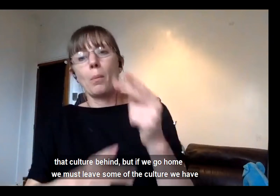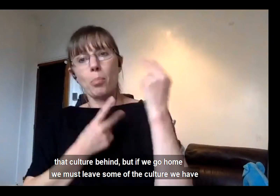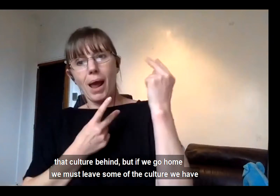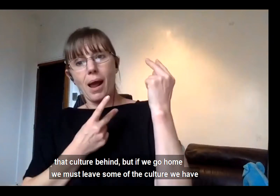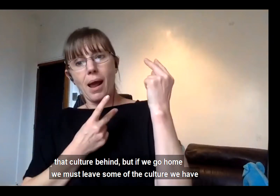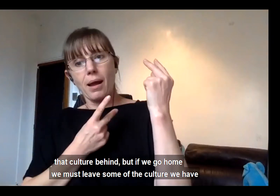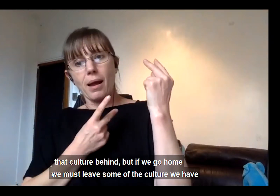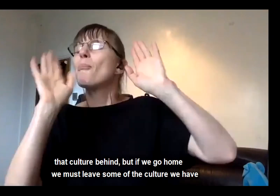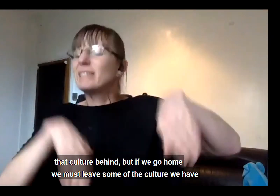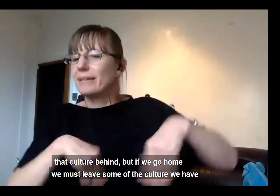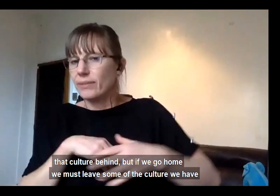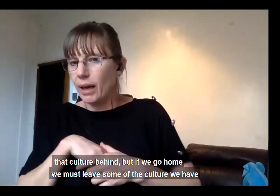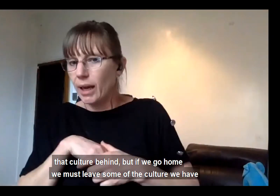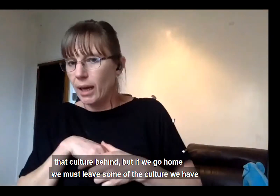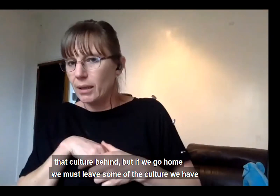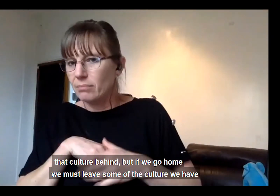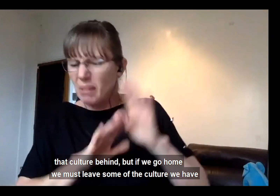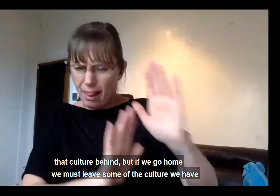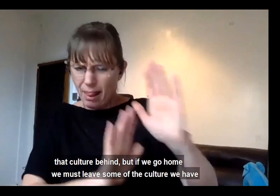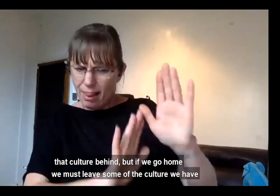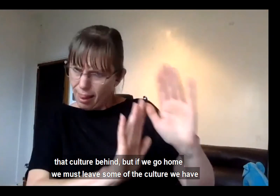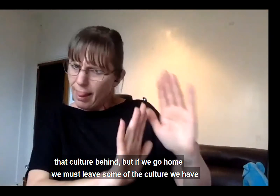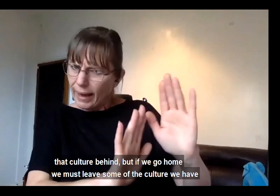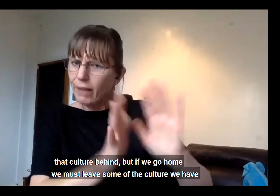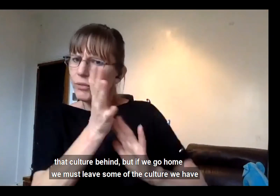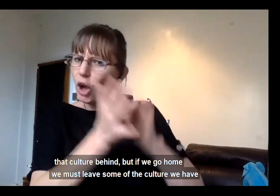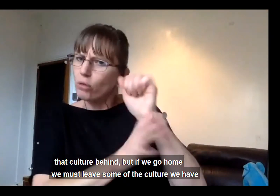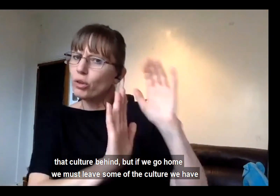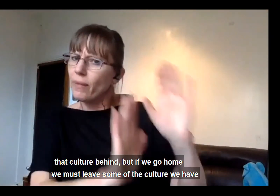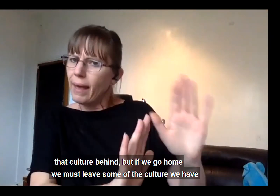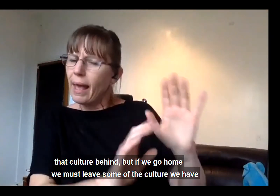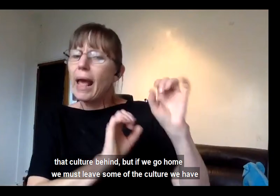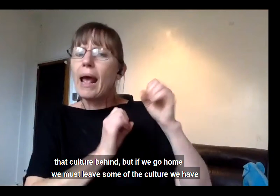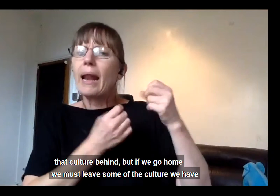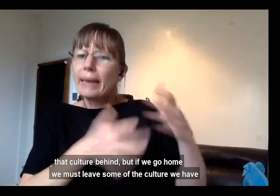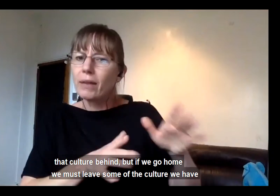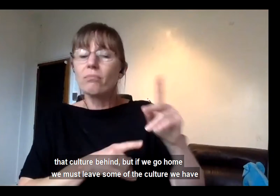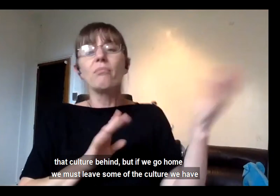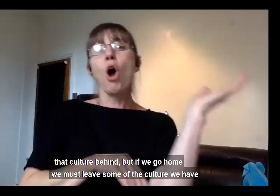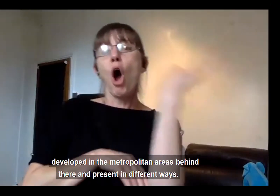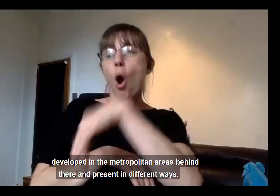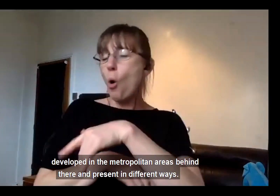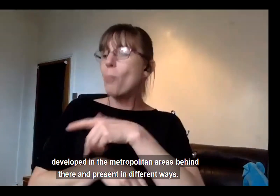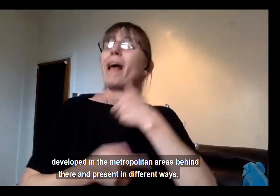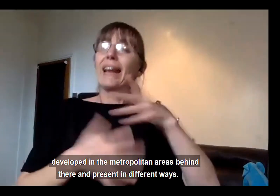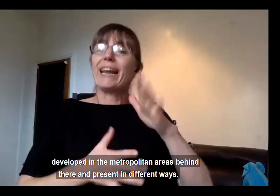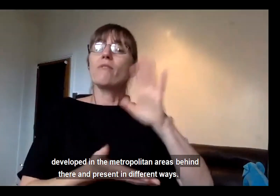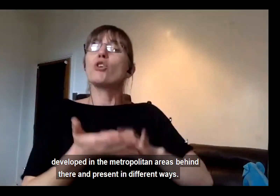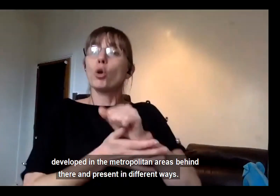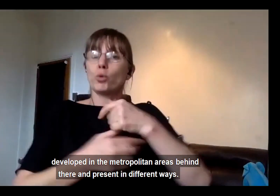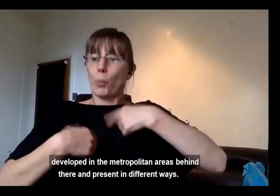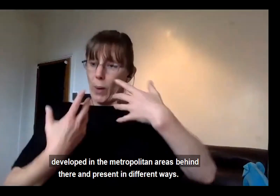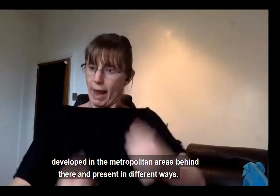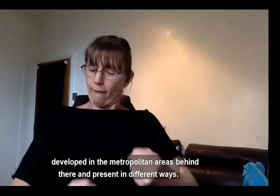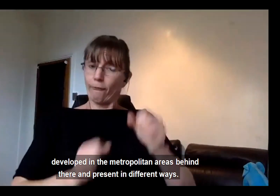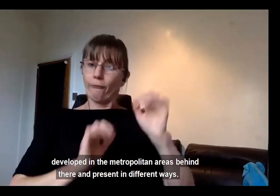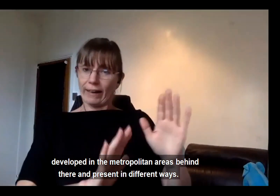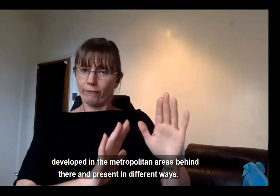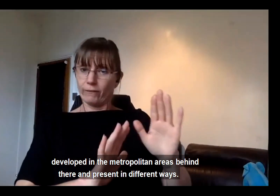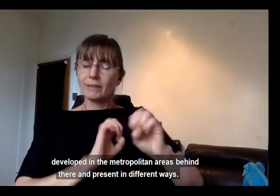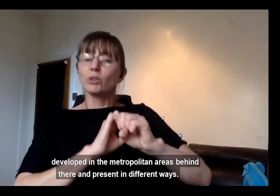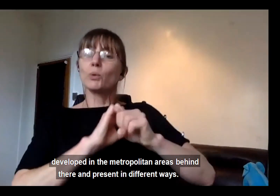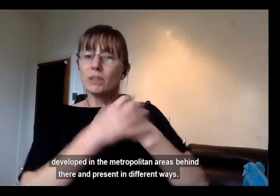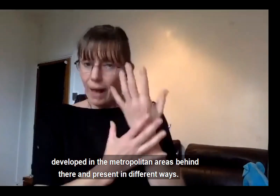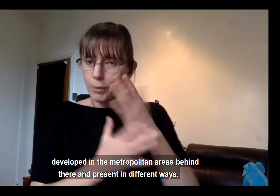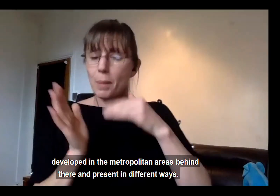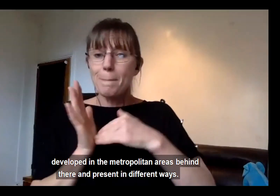leave it. We must leave some of that culture behind." And if we go home, we must leave some of the culture we have developed in the